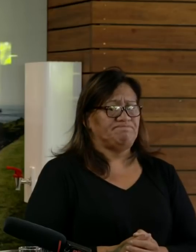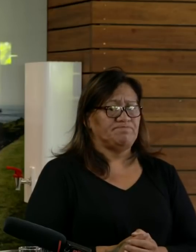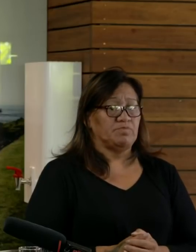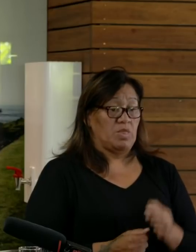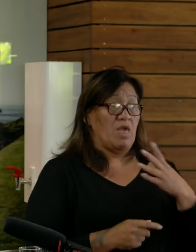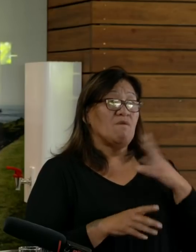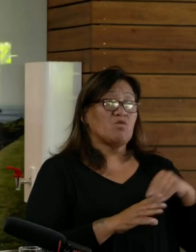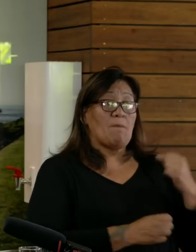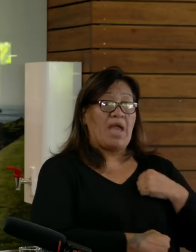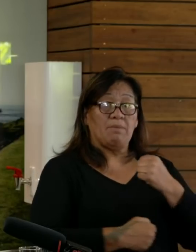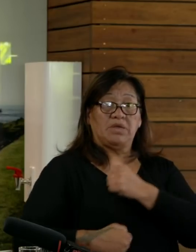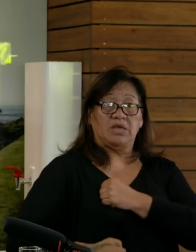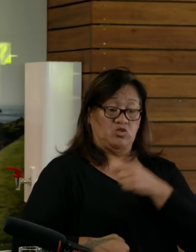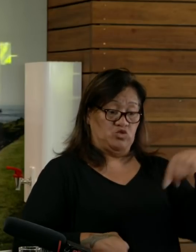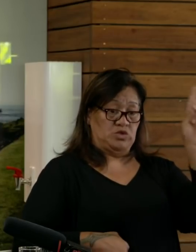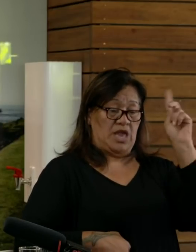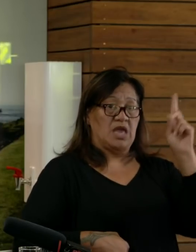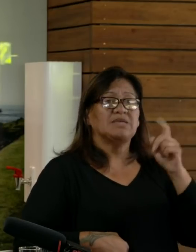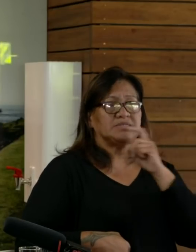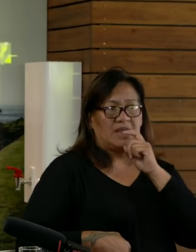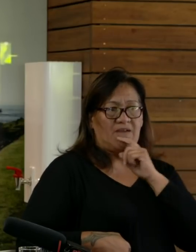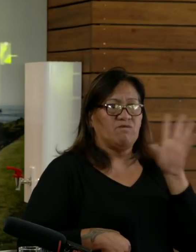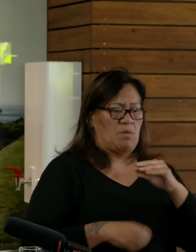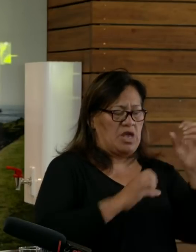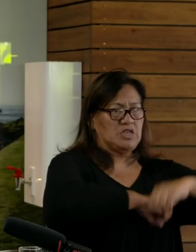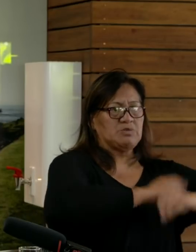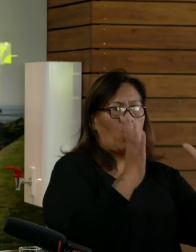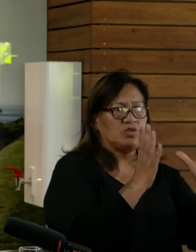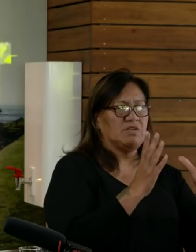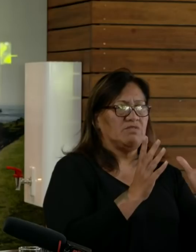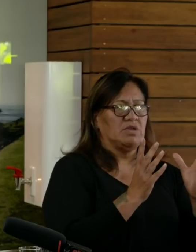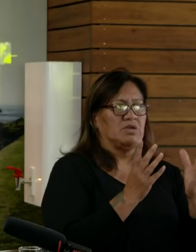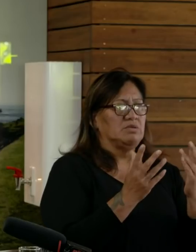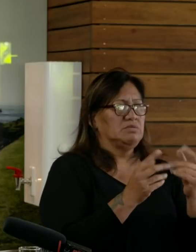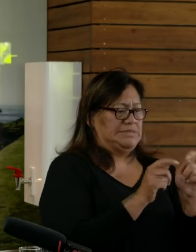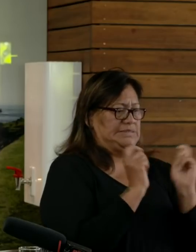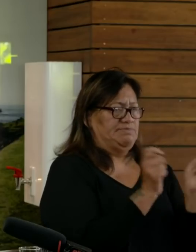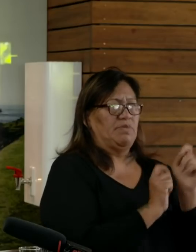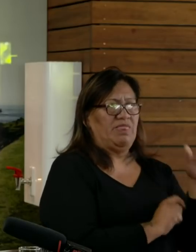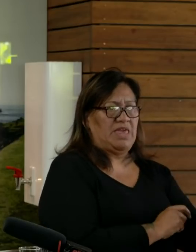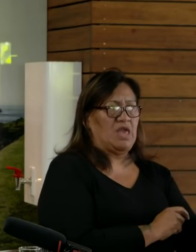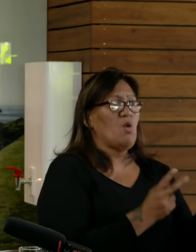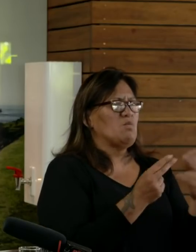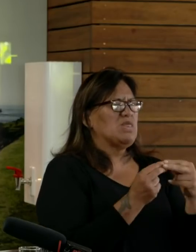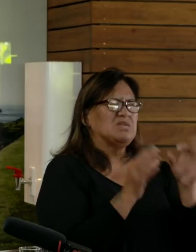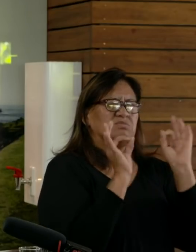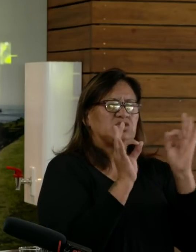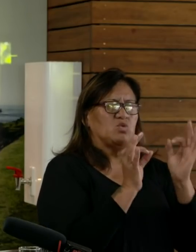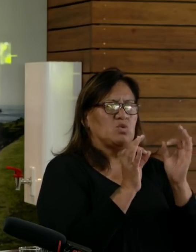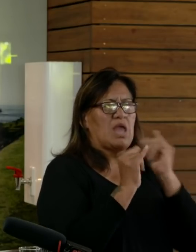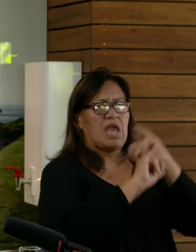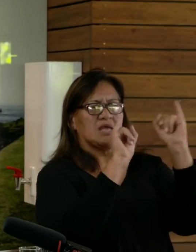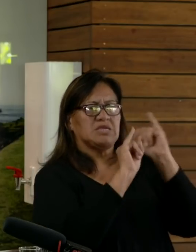From our Army, today personnel from our Explosive Ordnance Disposal Squadron with their specialist hazardous